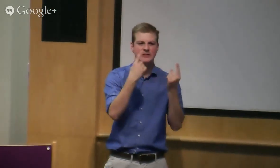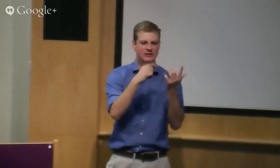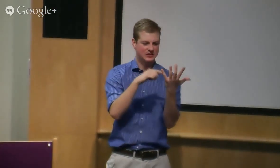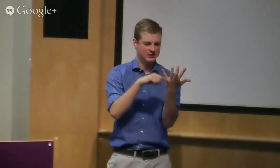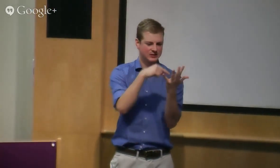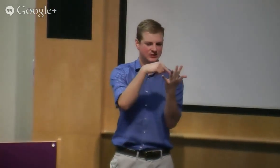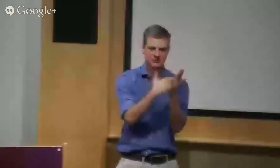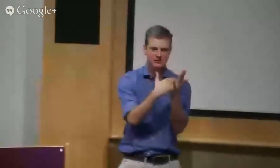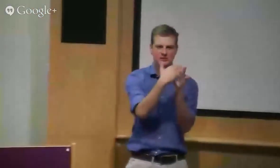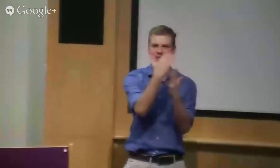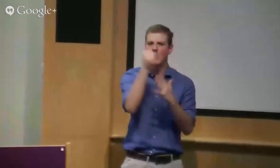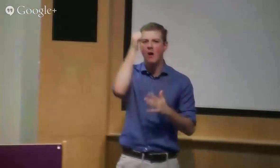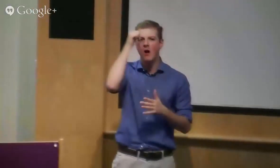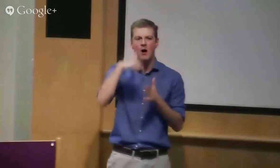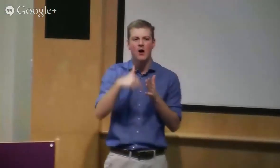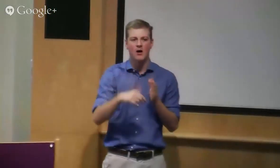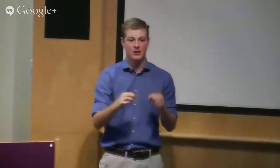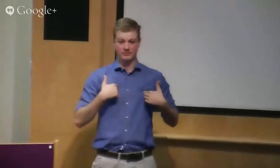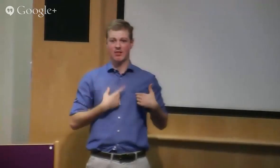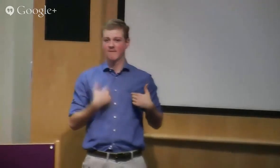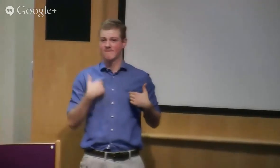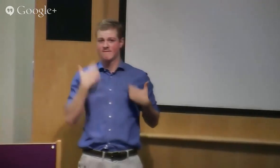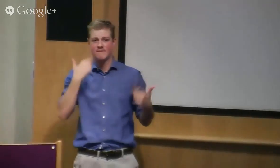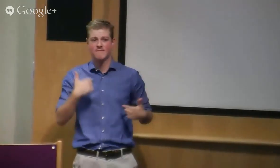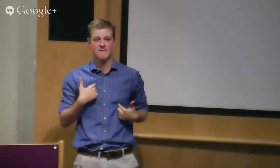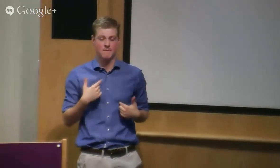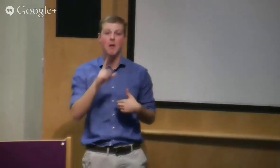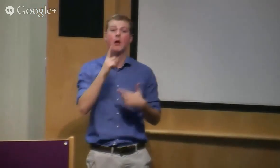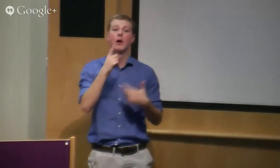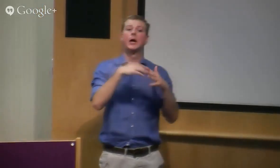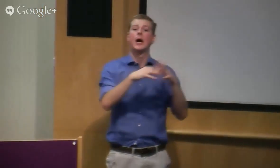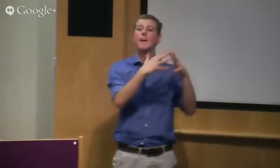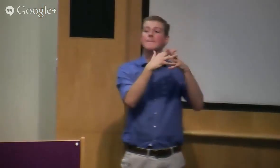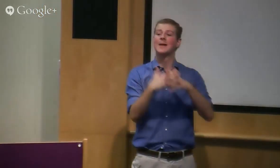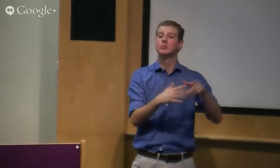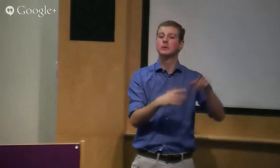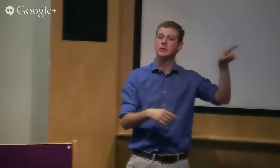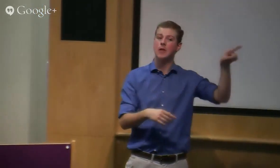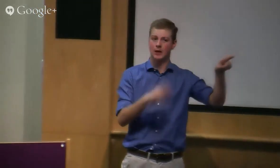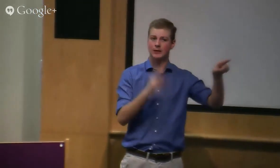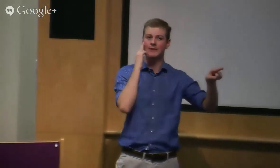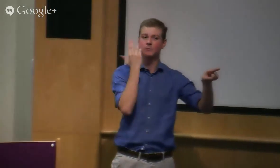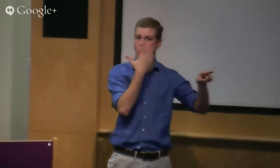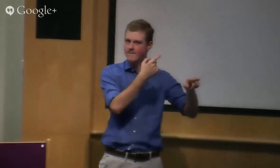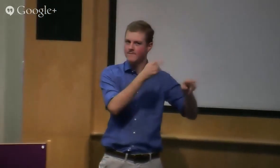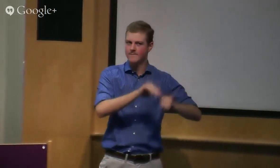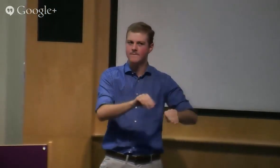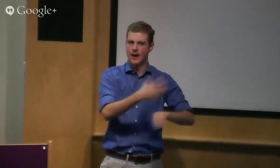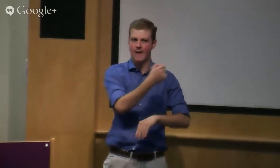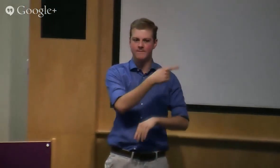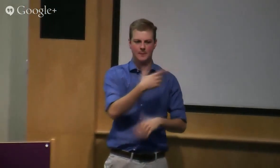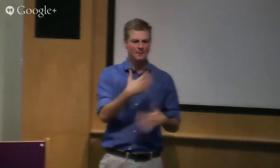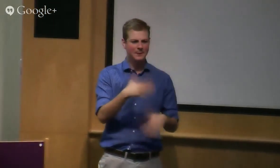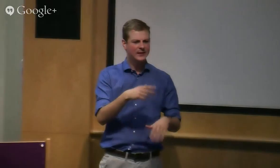children, we don't have formalised teaching of British Sign Language. It remains as a native language, but not a taught language. Now, I look over to